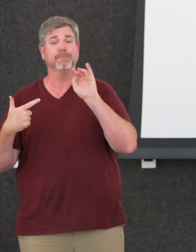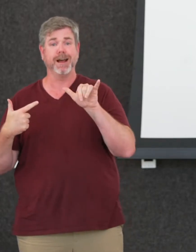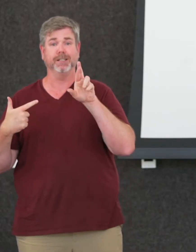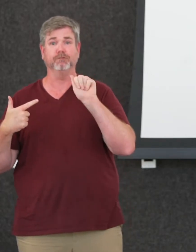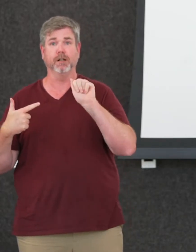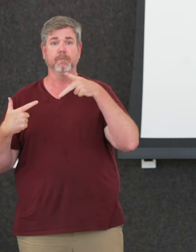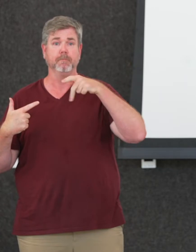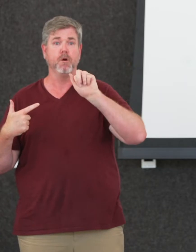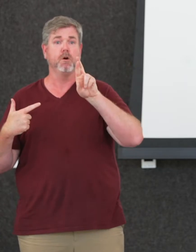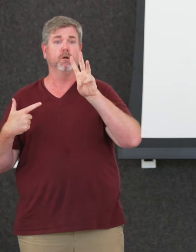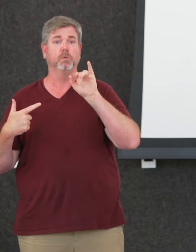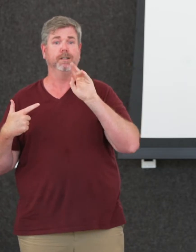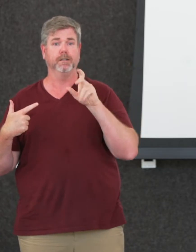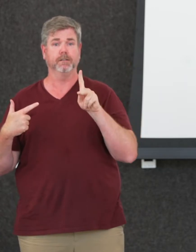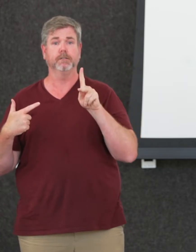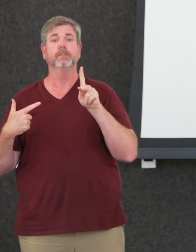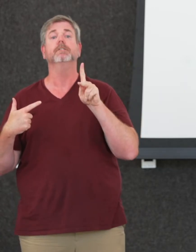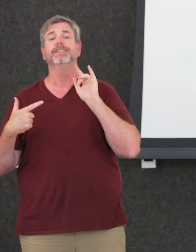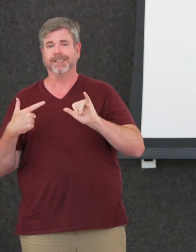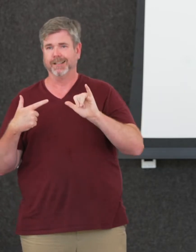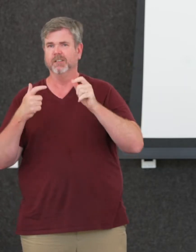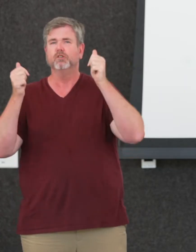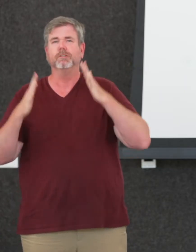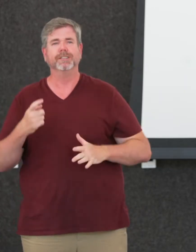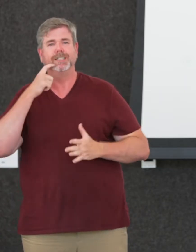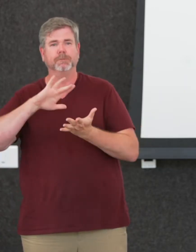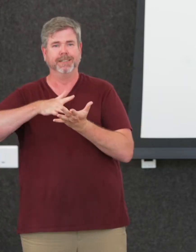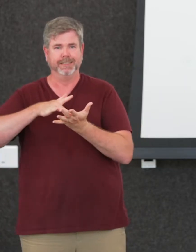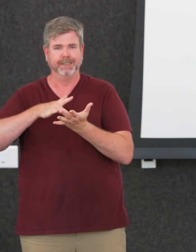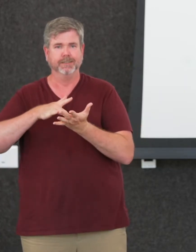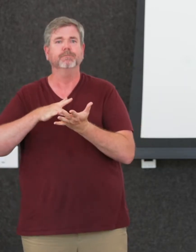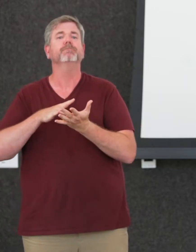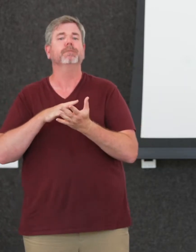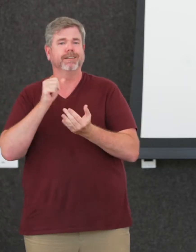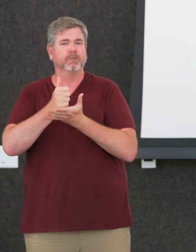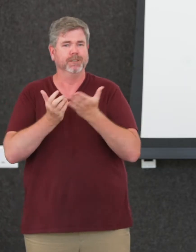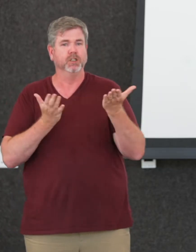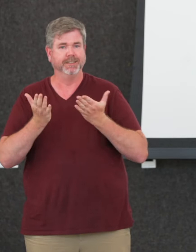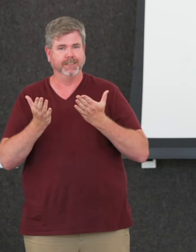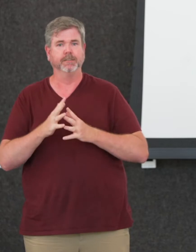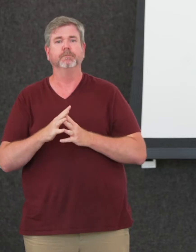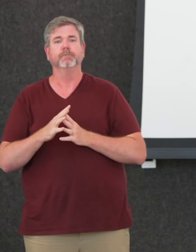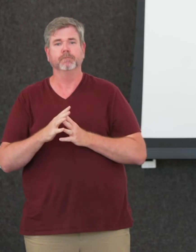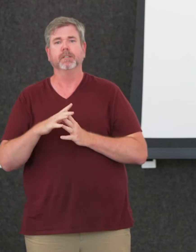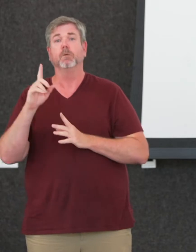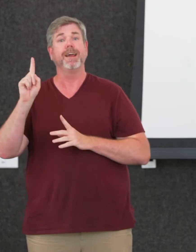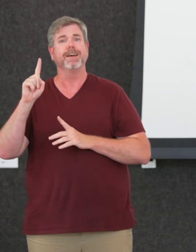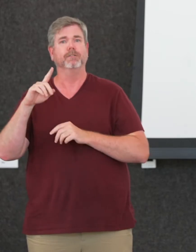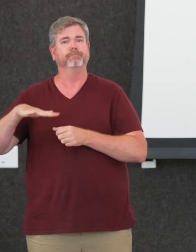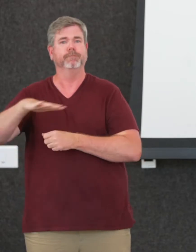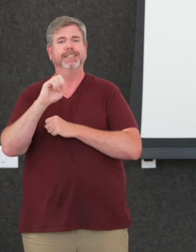Parwiz, who's the director of addiction medicine and therapy services for Santa Clara County. Dr.